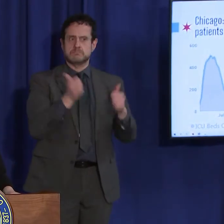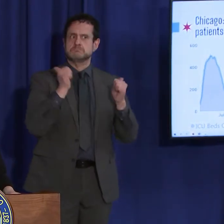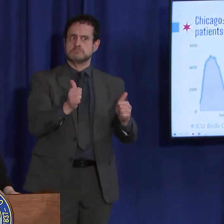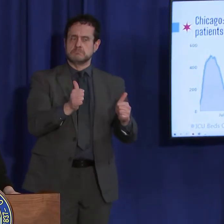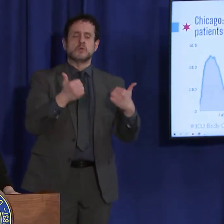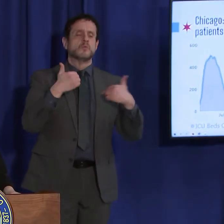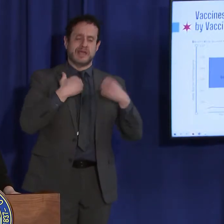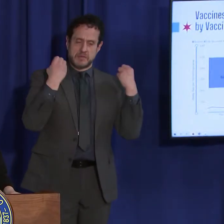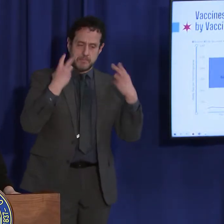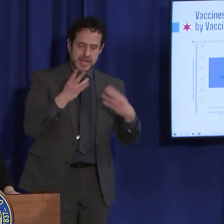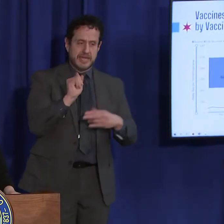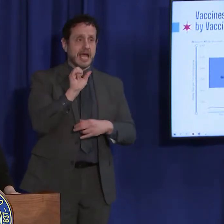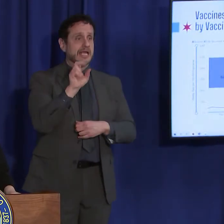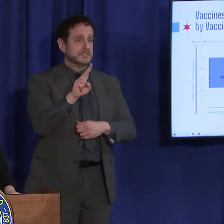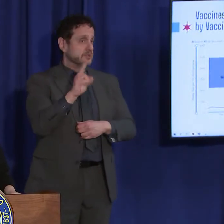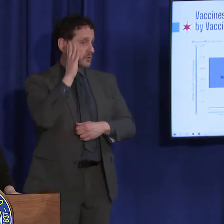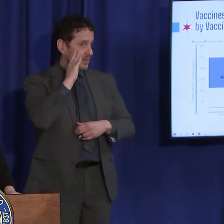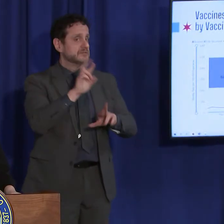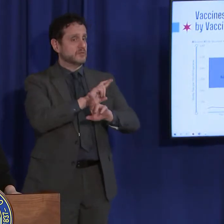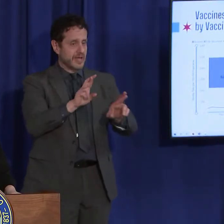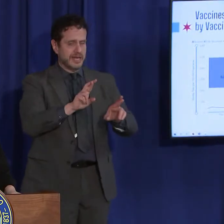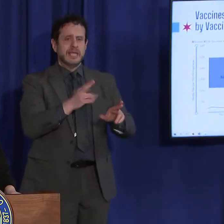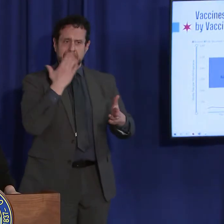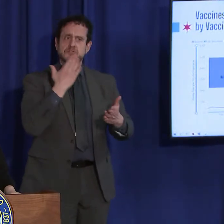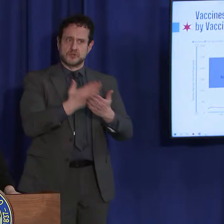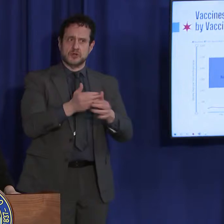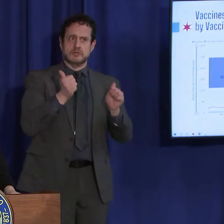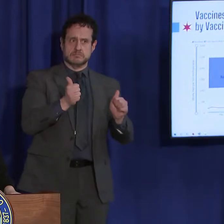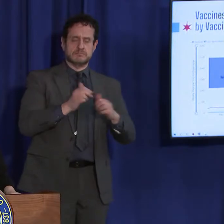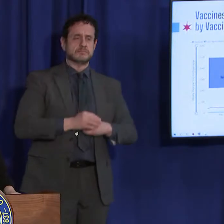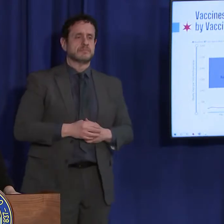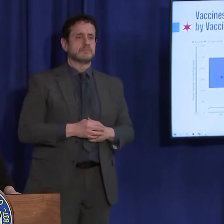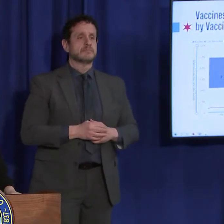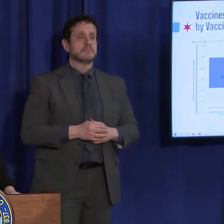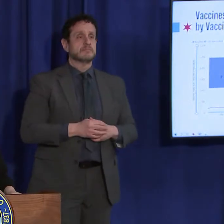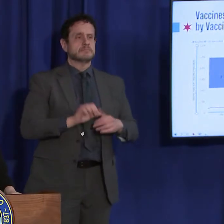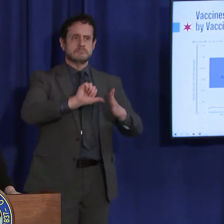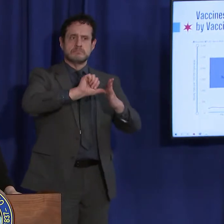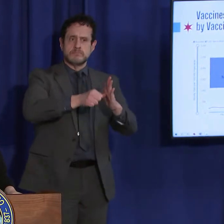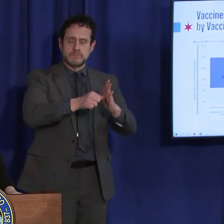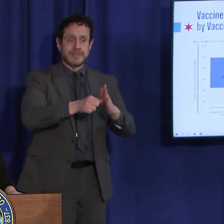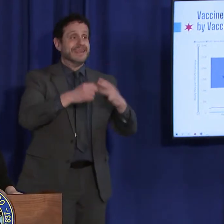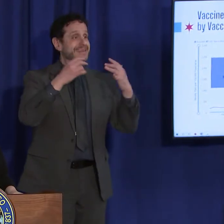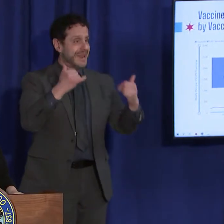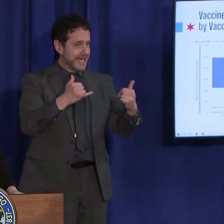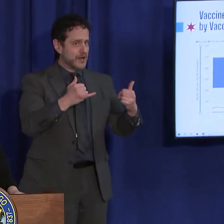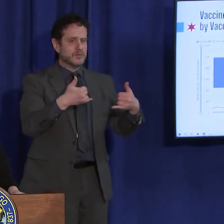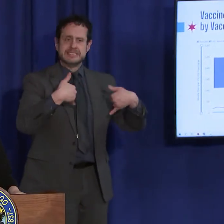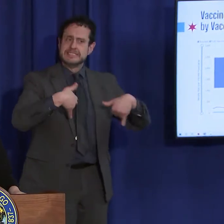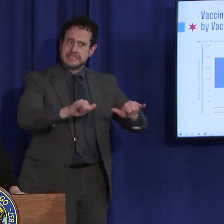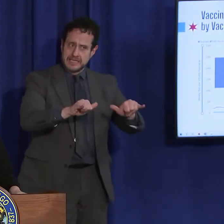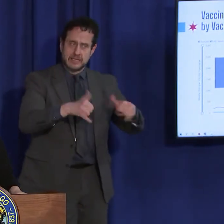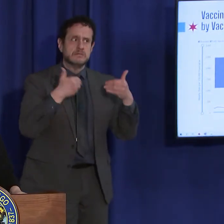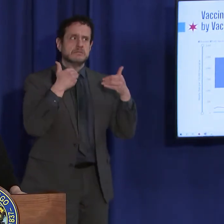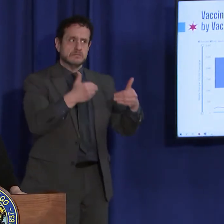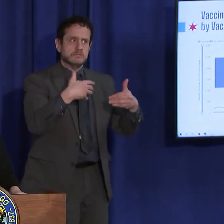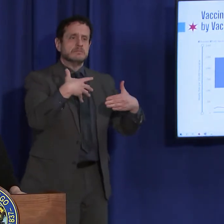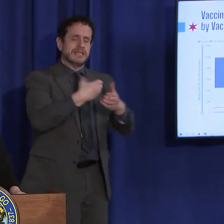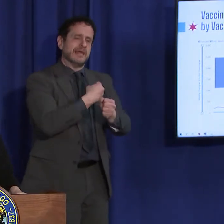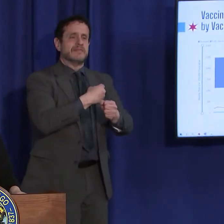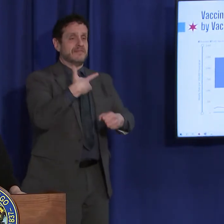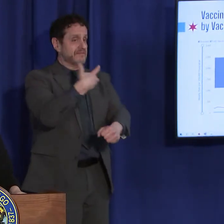space. We're in a good place. I do want to emphasize that getting vaccinated, even now as the risk is